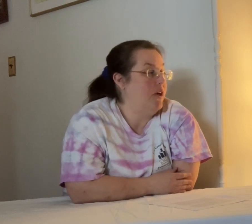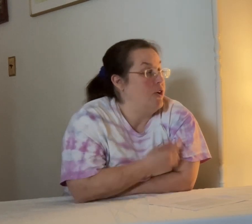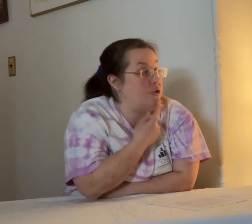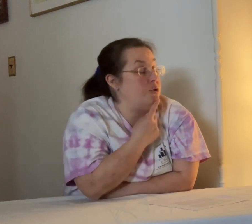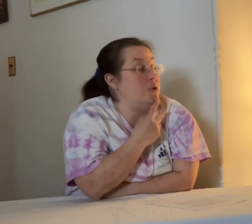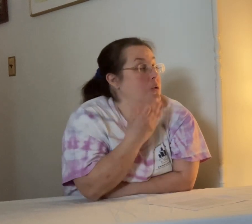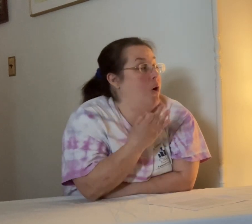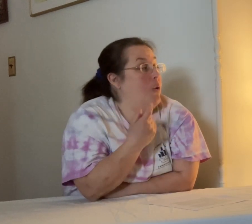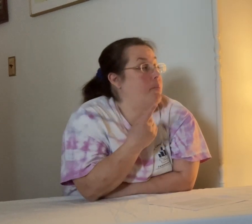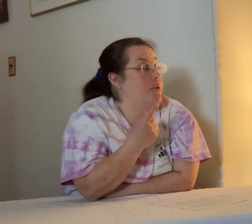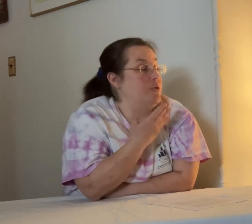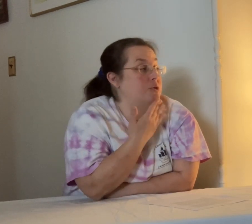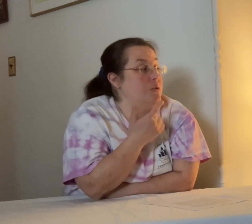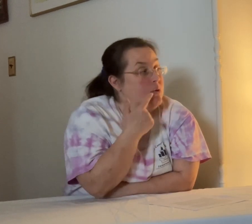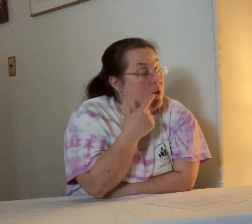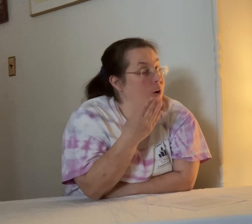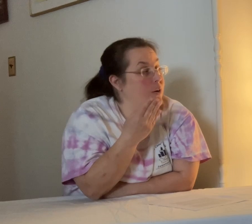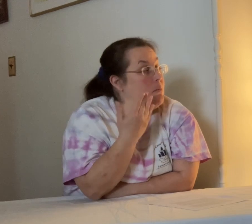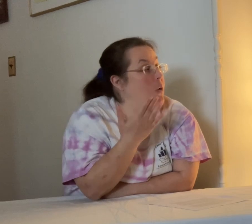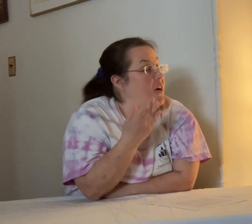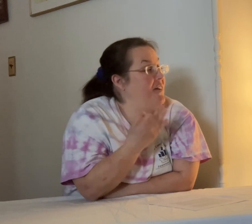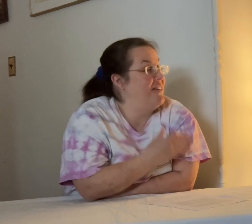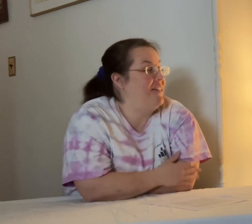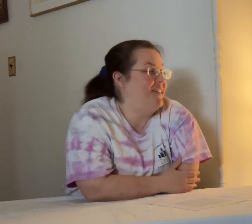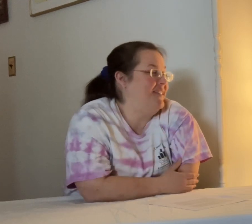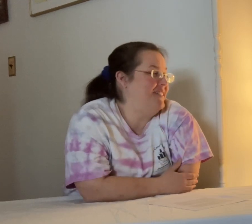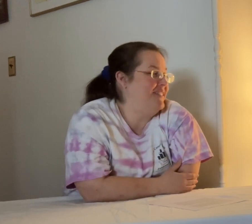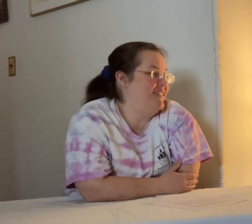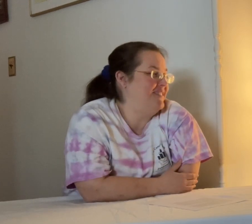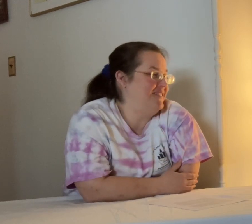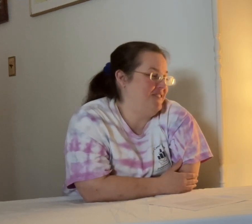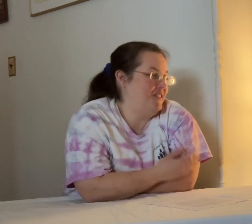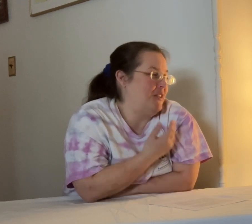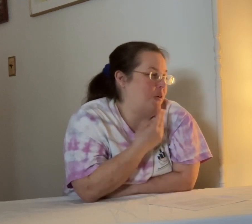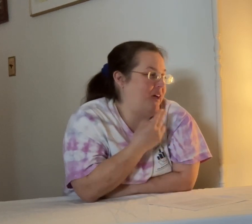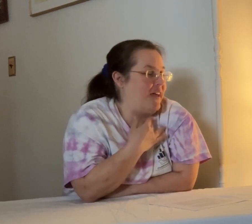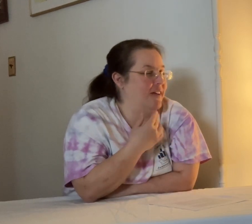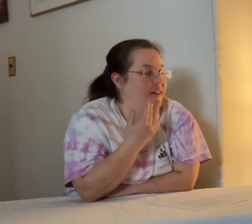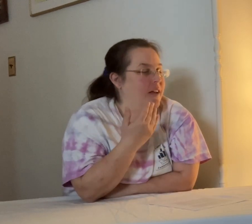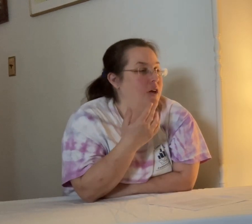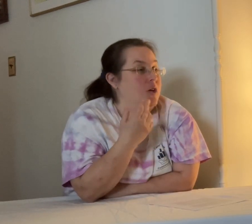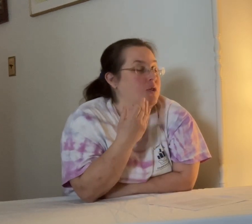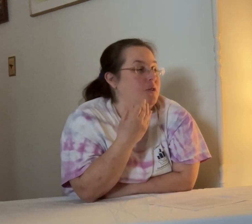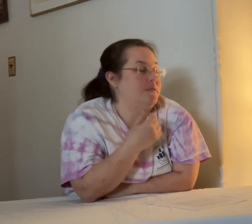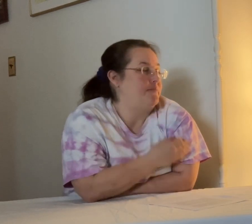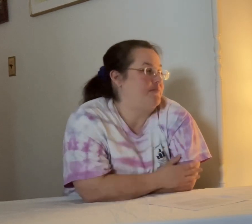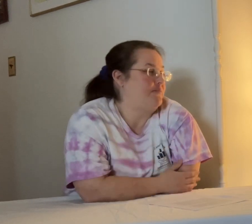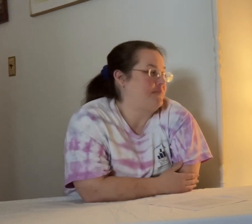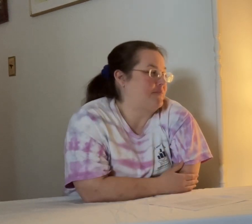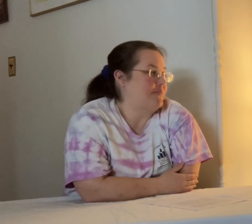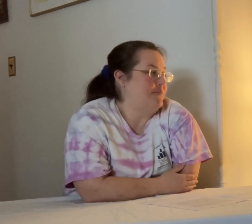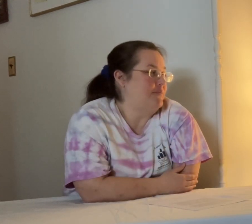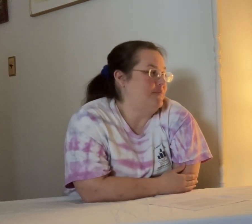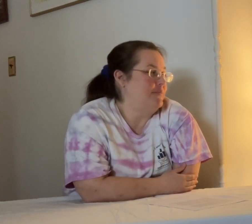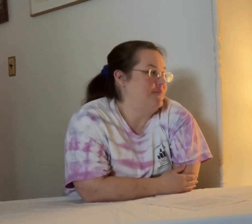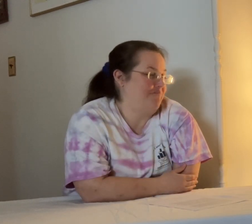Do you hope to learn more? Yes. Okay. Or at least more math.